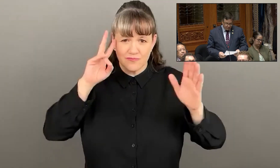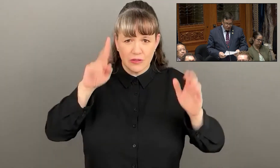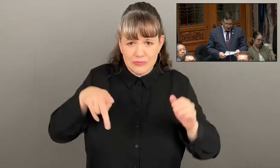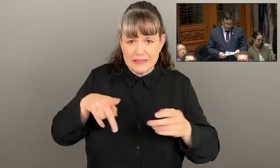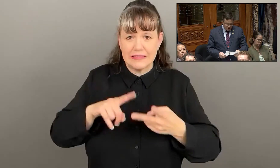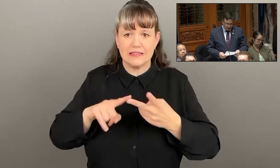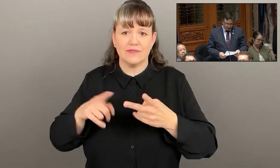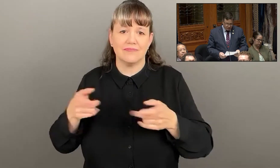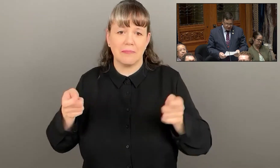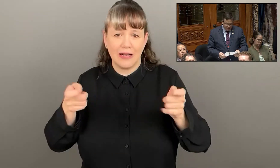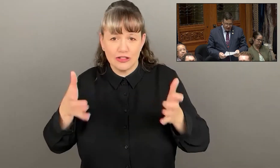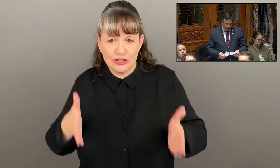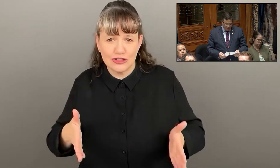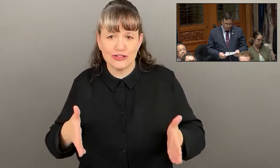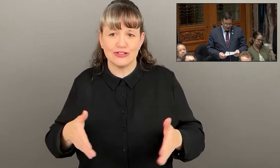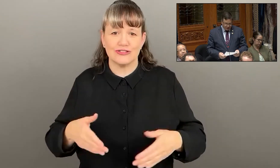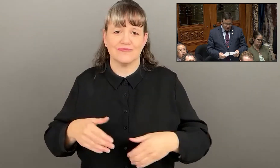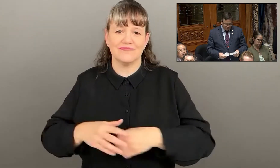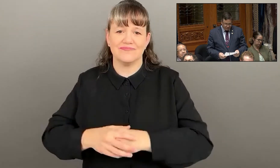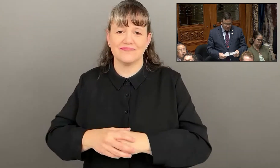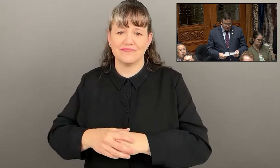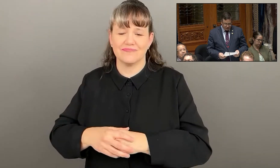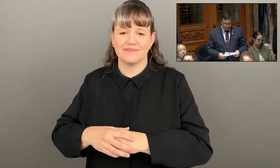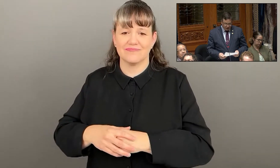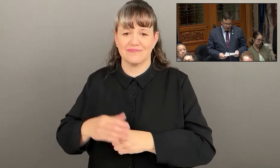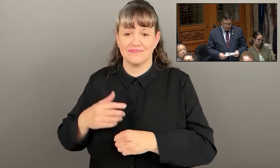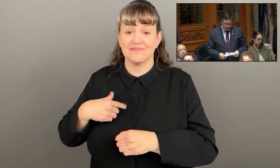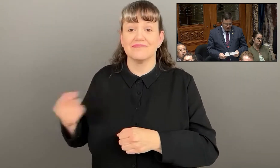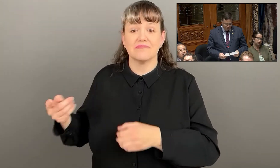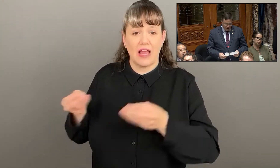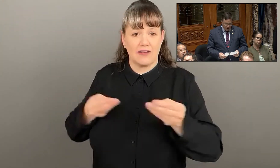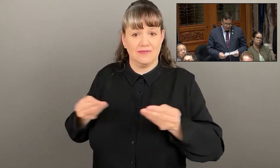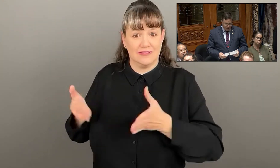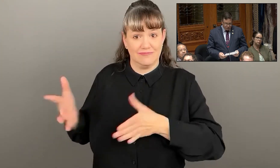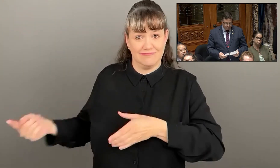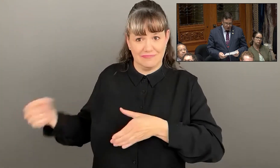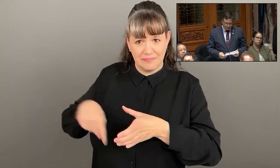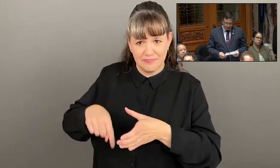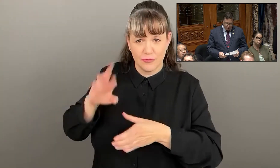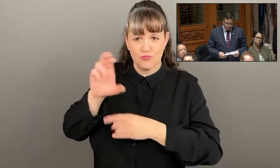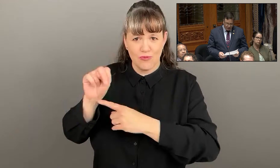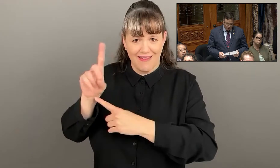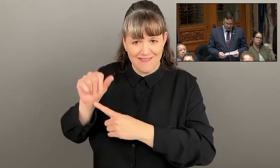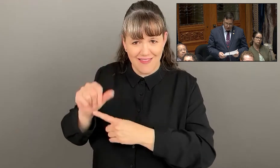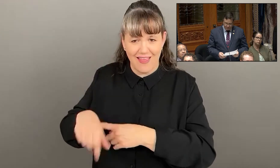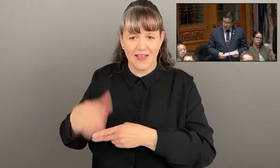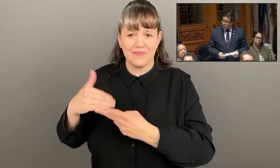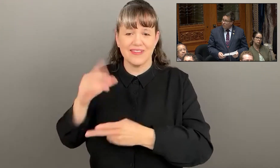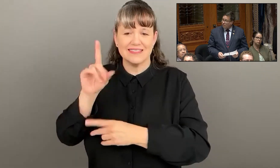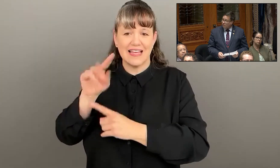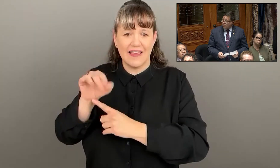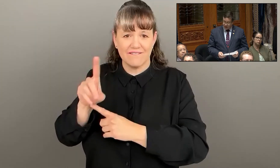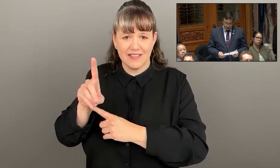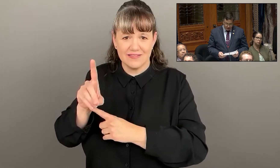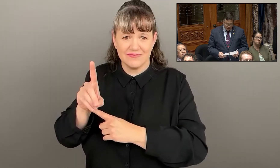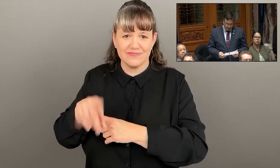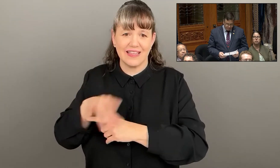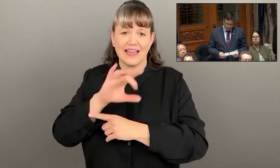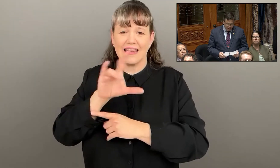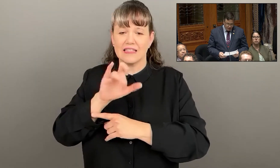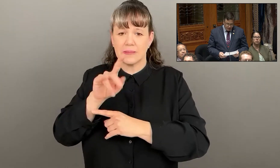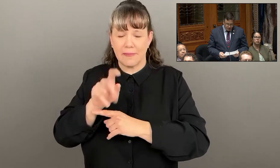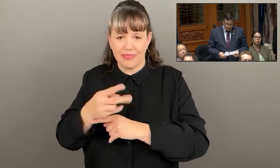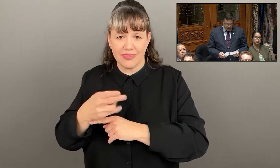David McGregor, Elizabeth Dagg, Brenda Tuff, Lisa McCarran, Patrick Milne, the Chief Operating Officer of